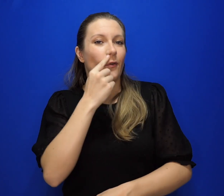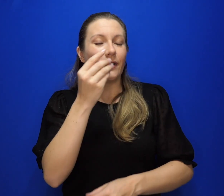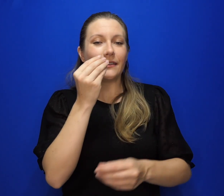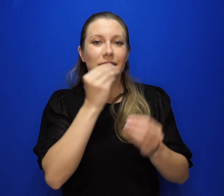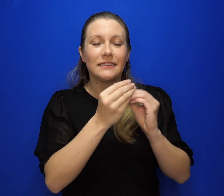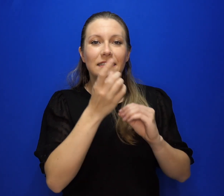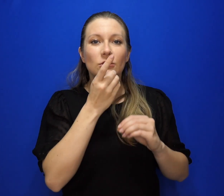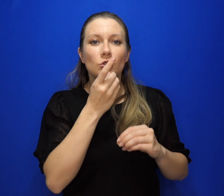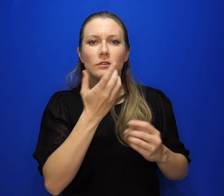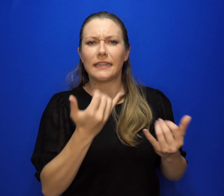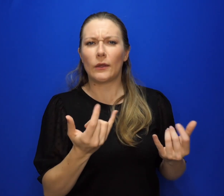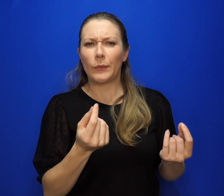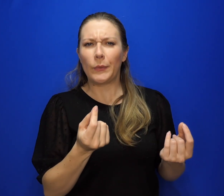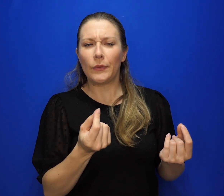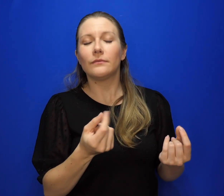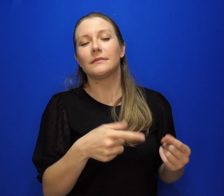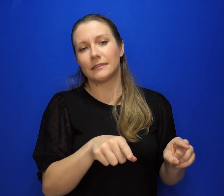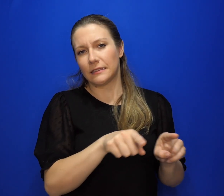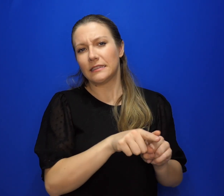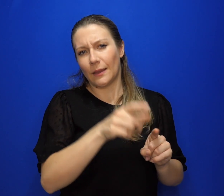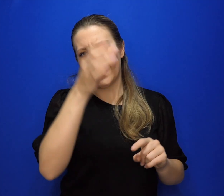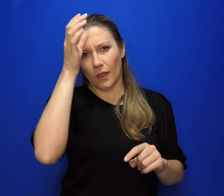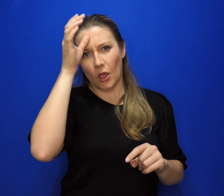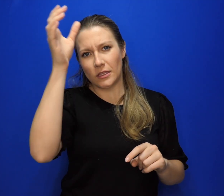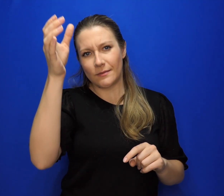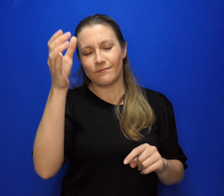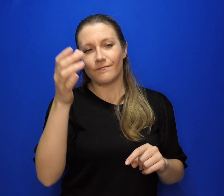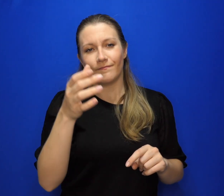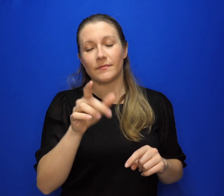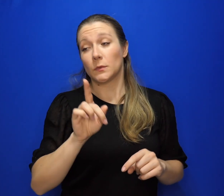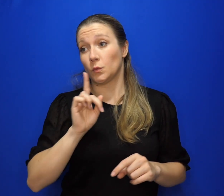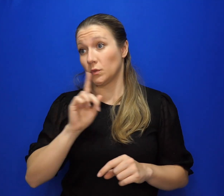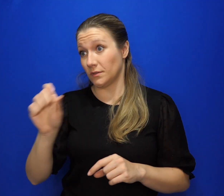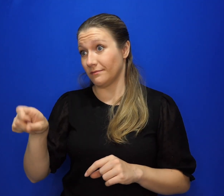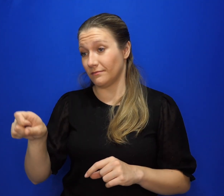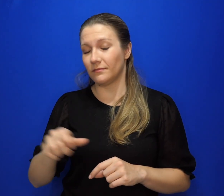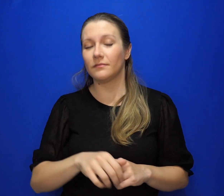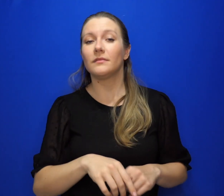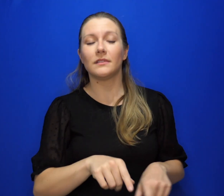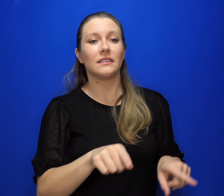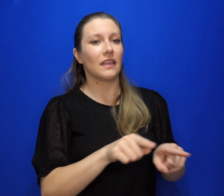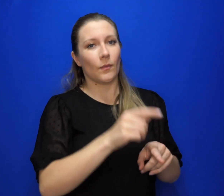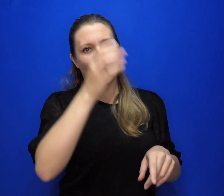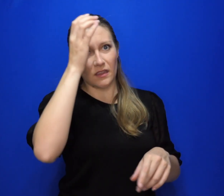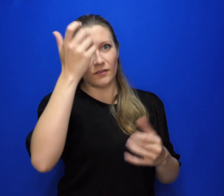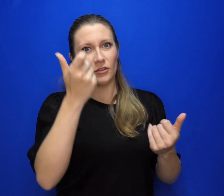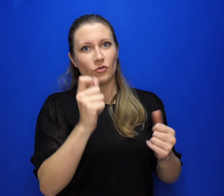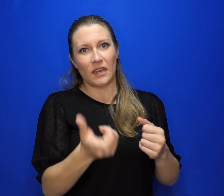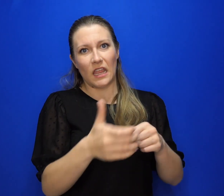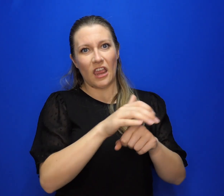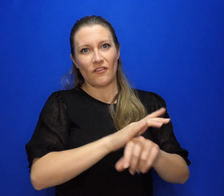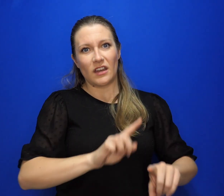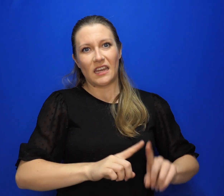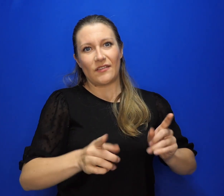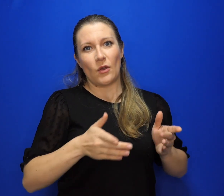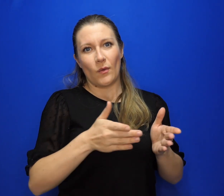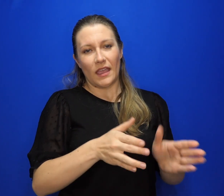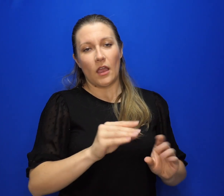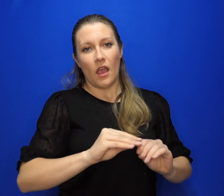of the same. It's really the same idea. Really just covering it a little bit different way. Obviously, if there's a stomach bug or something else in the